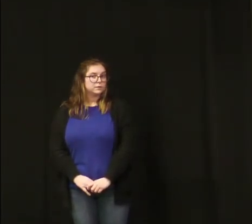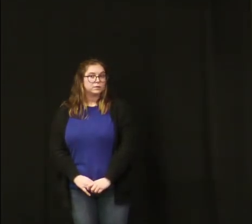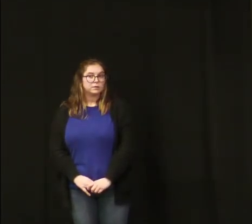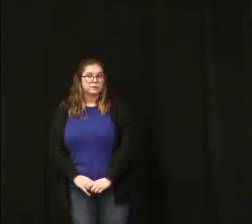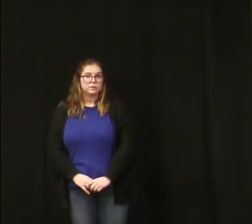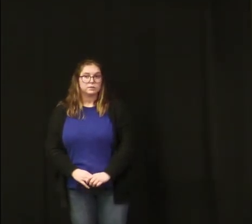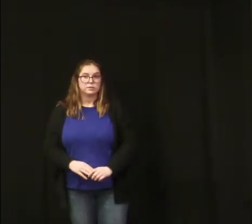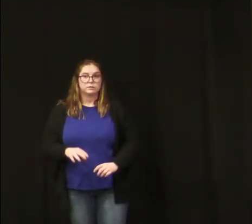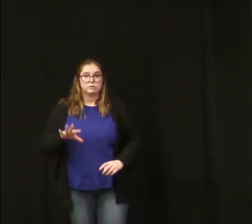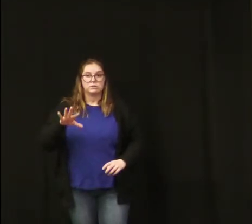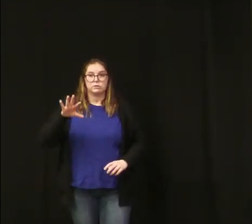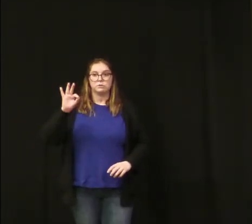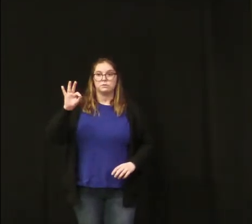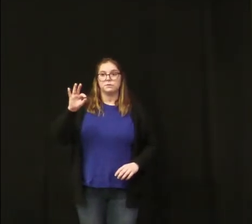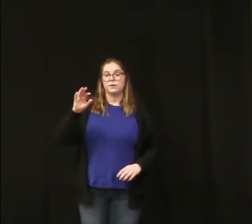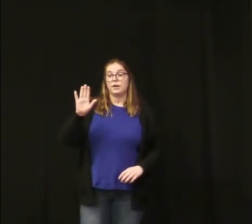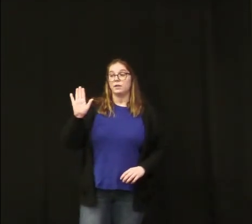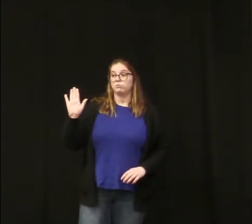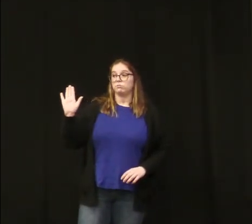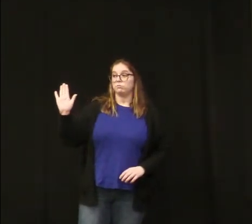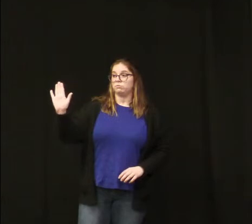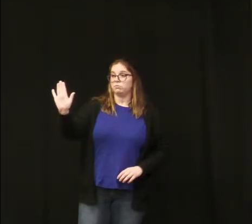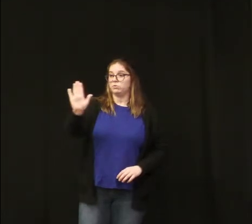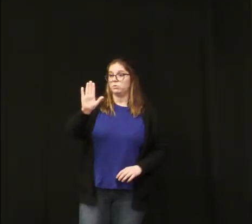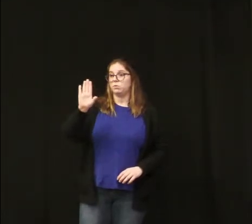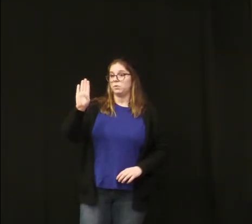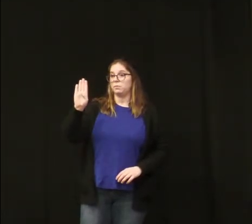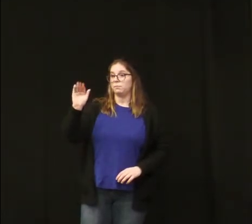Did you find at least one of your baseline statements?